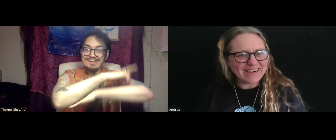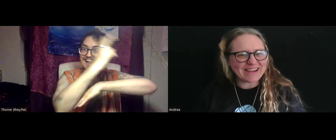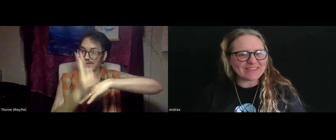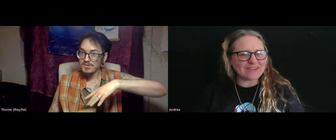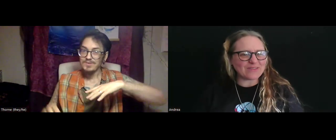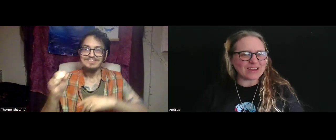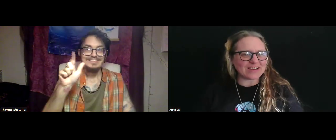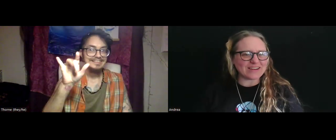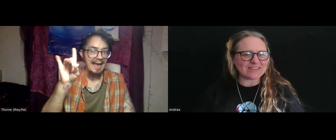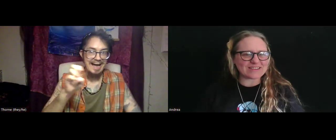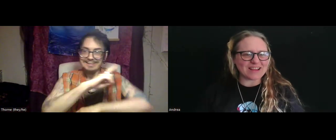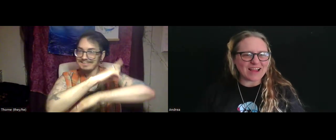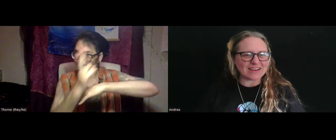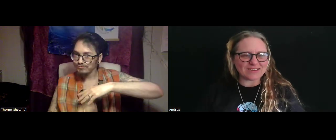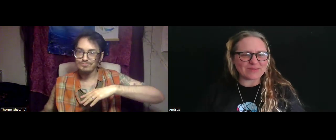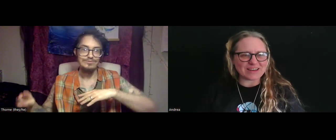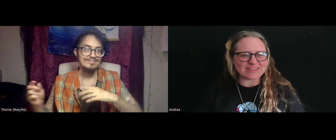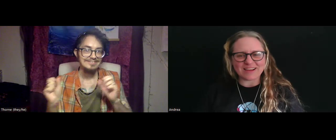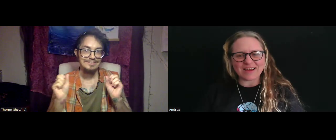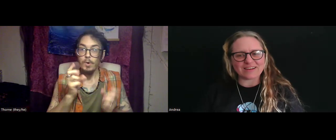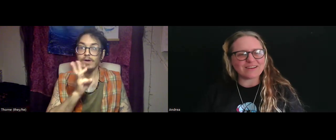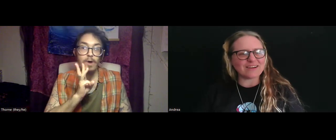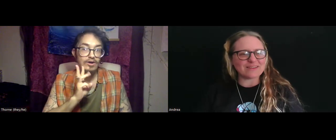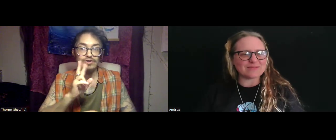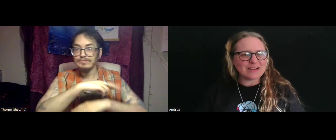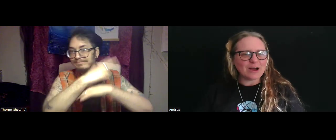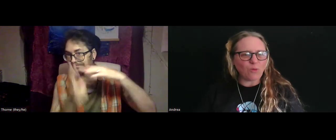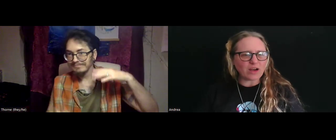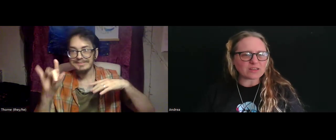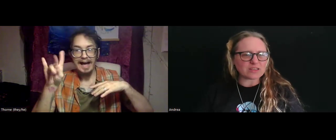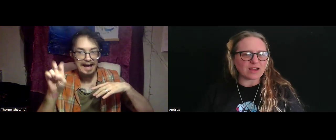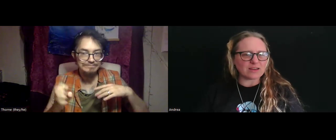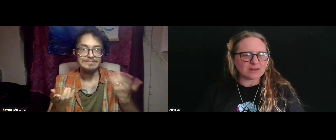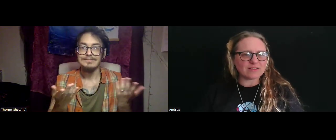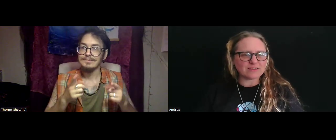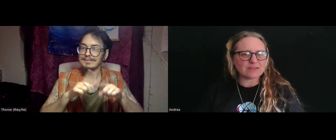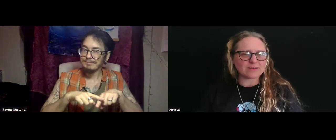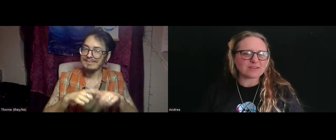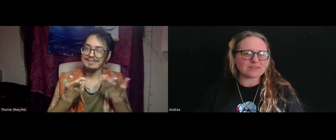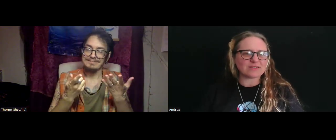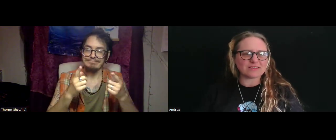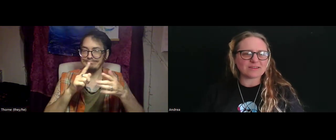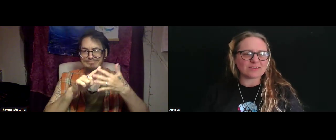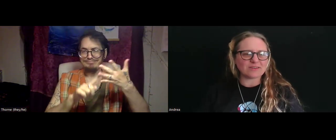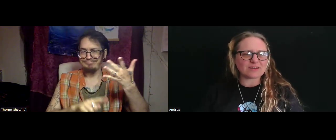Okay, you can be on a slide. You can be on a slide. A water slide. You could,